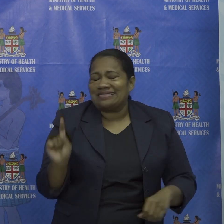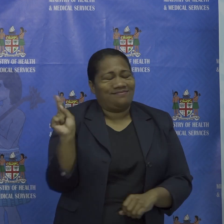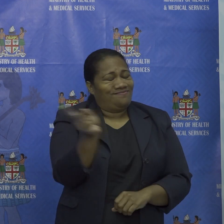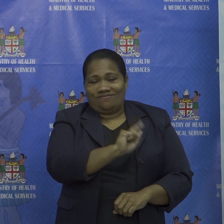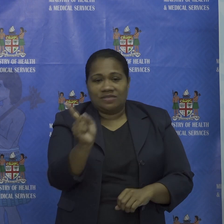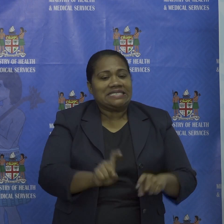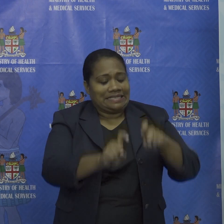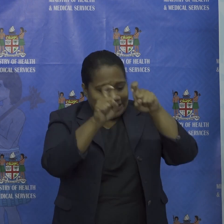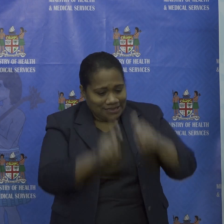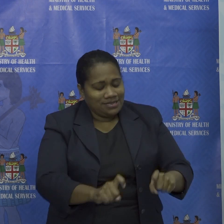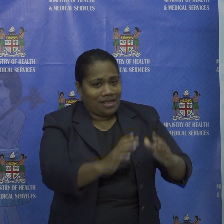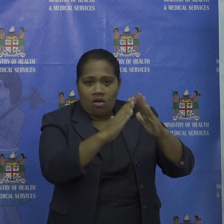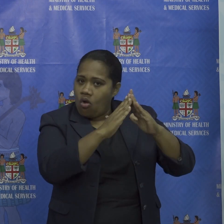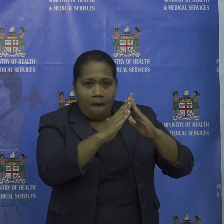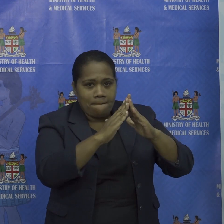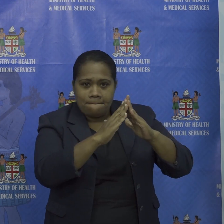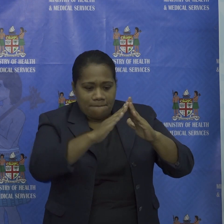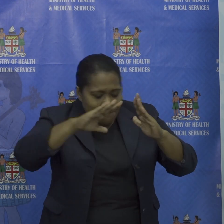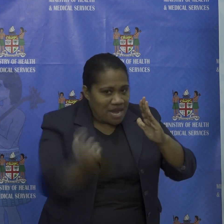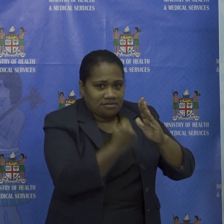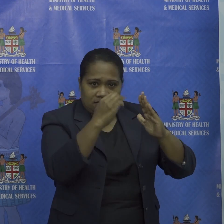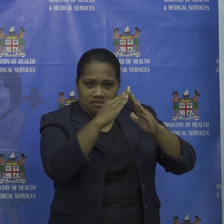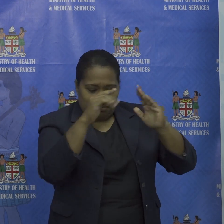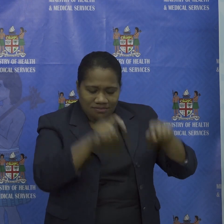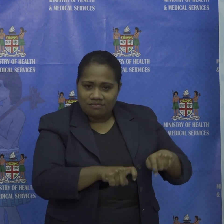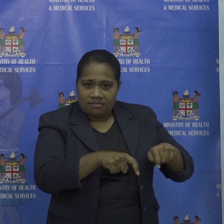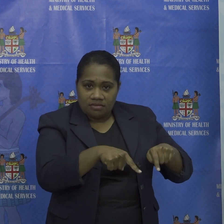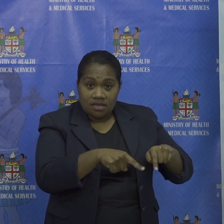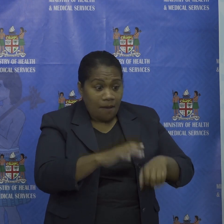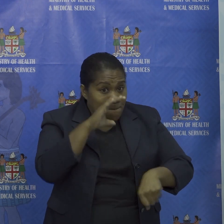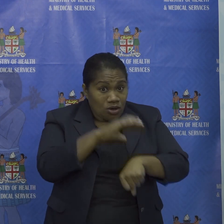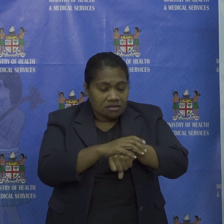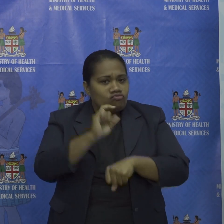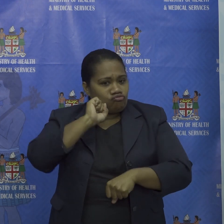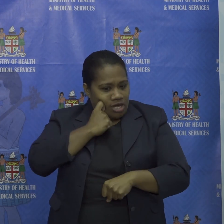leave their homes. The police will be enforcing that movement restriction.